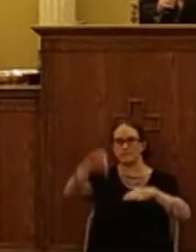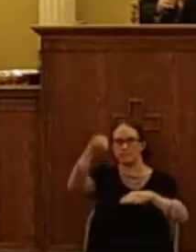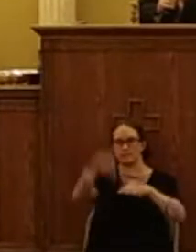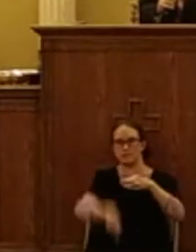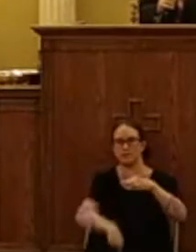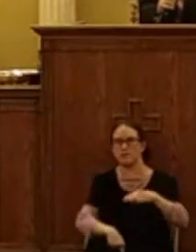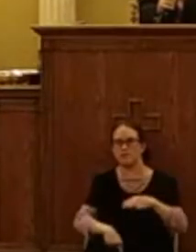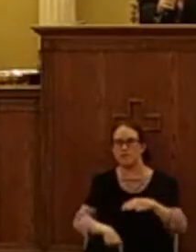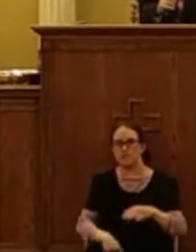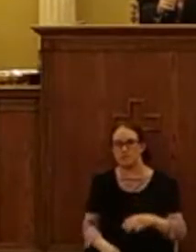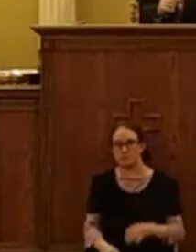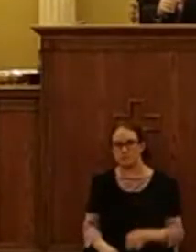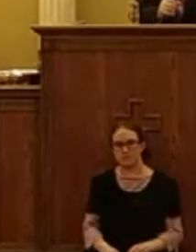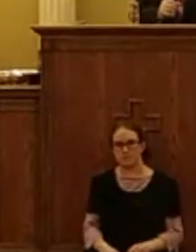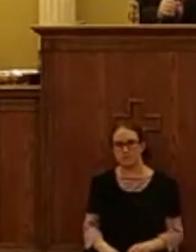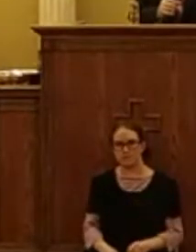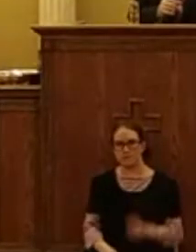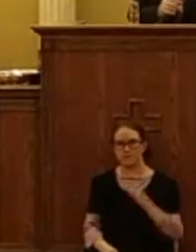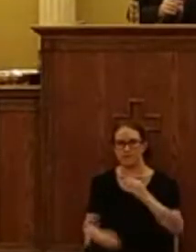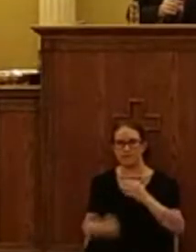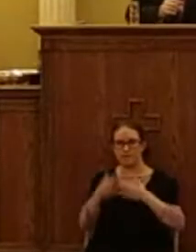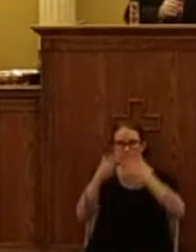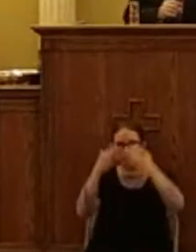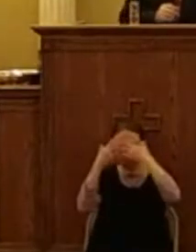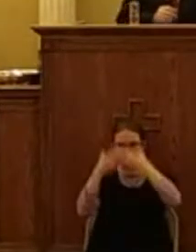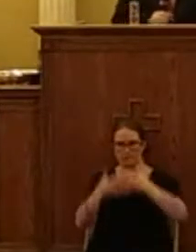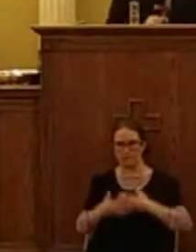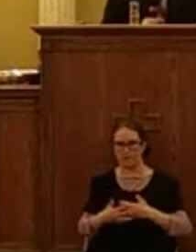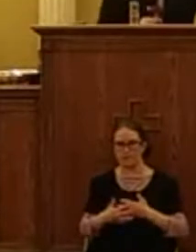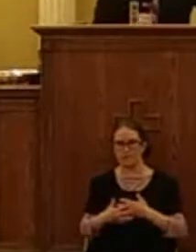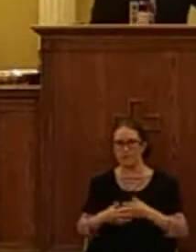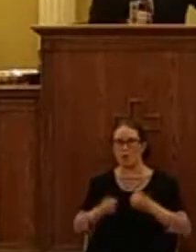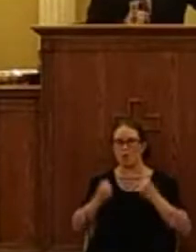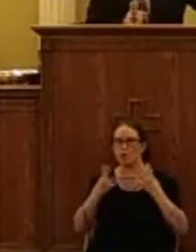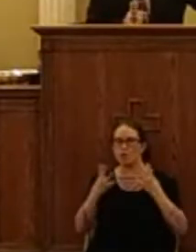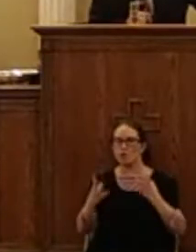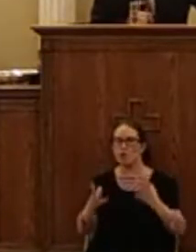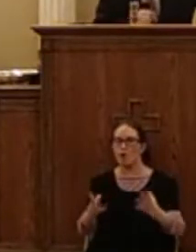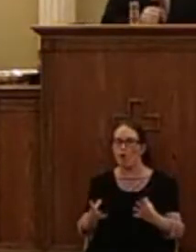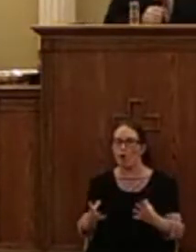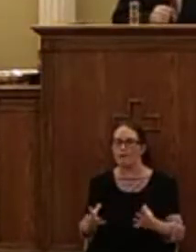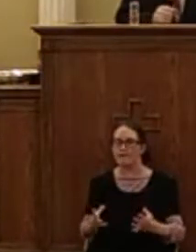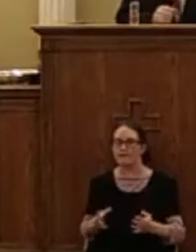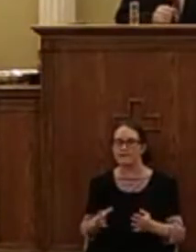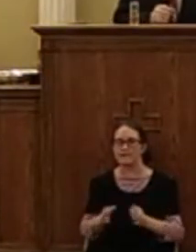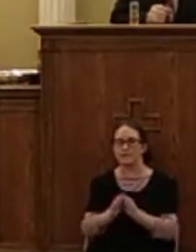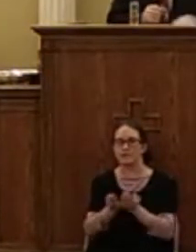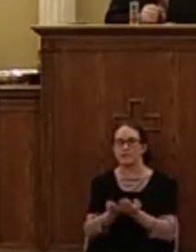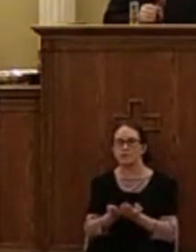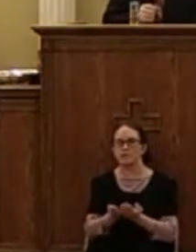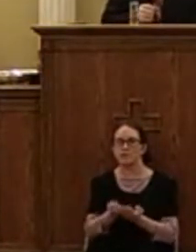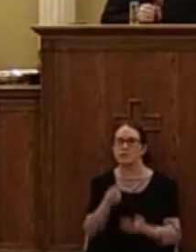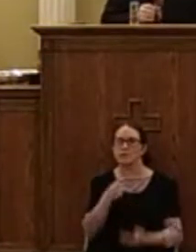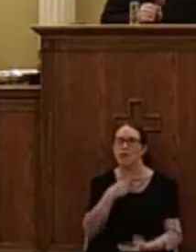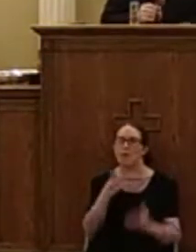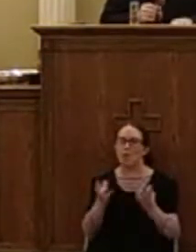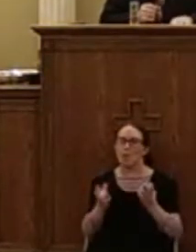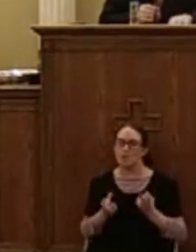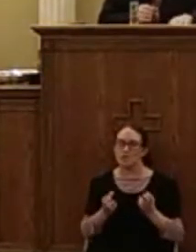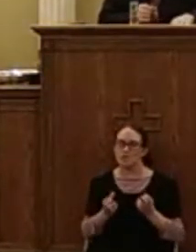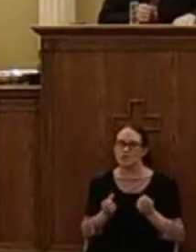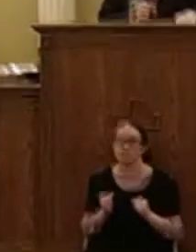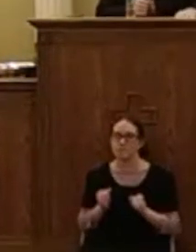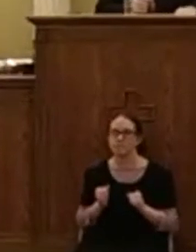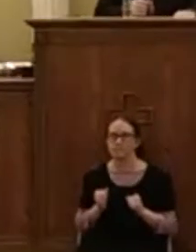deep subject that covers a tremendous amount of scripture. Amen. But I want to, as it